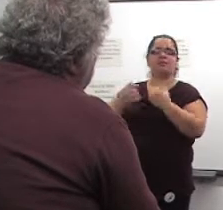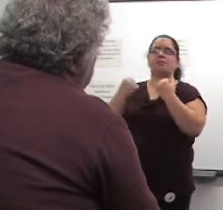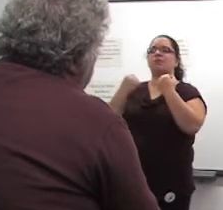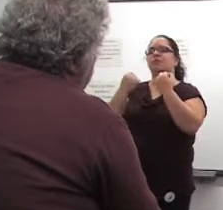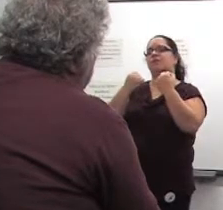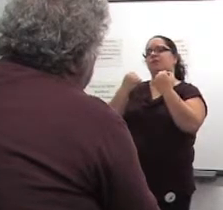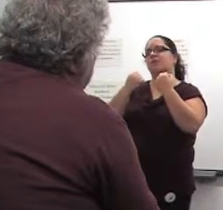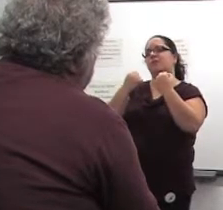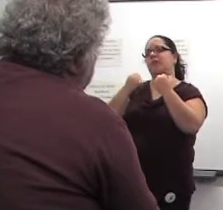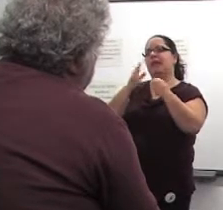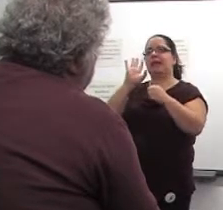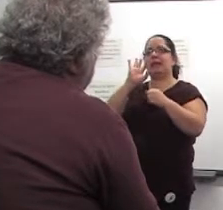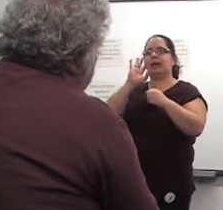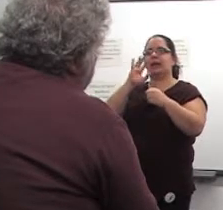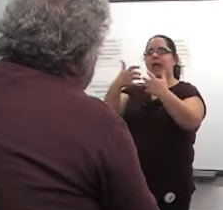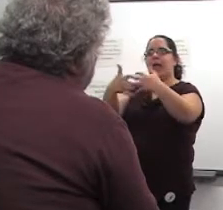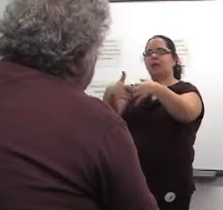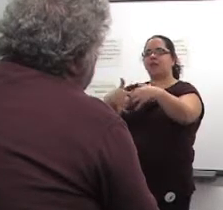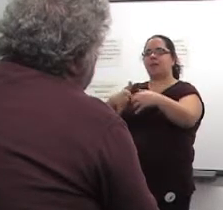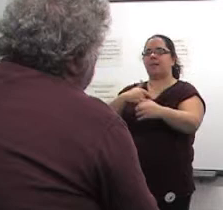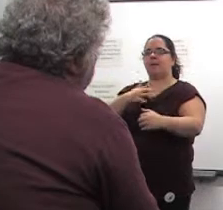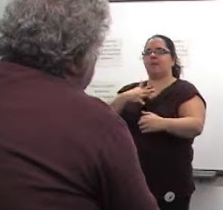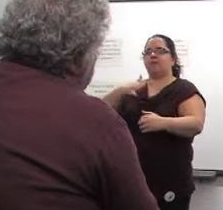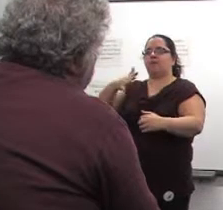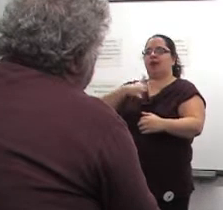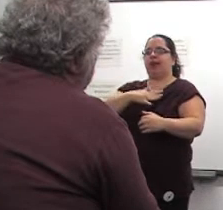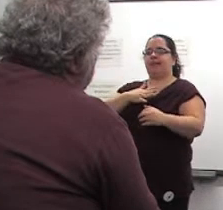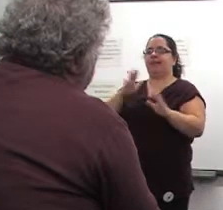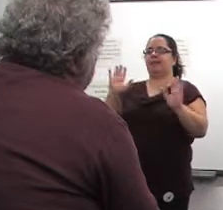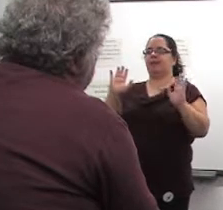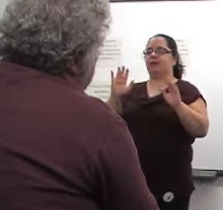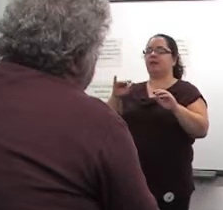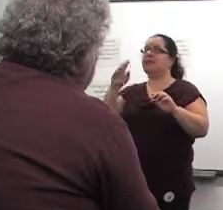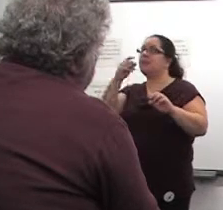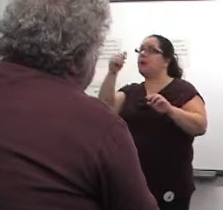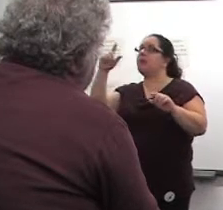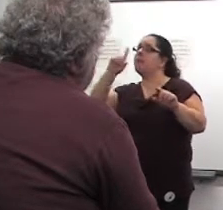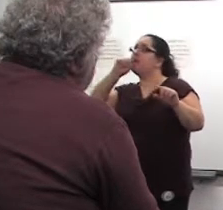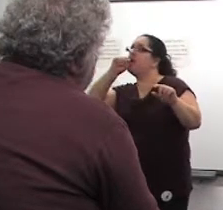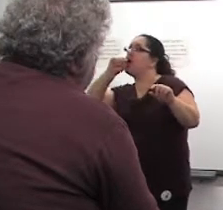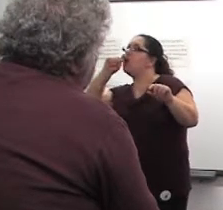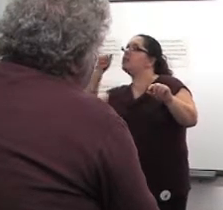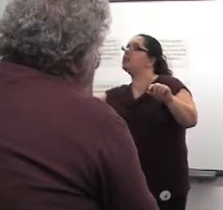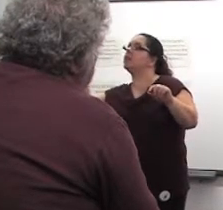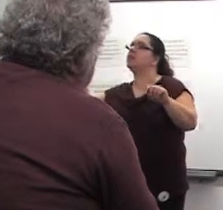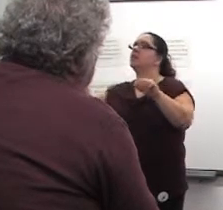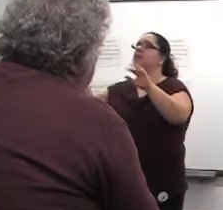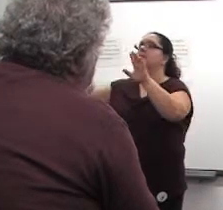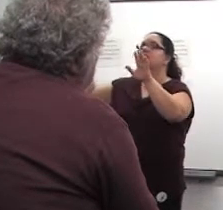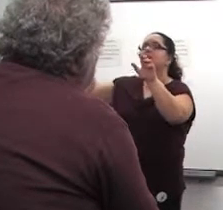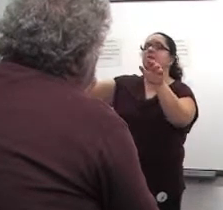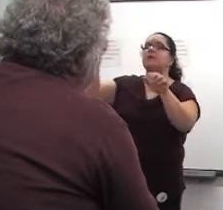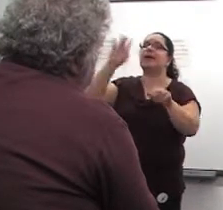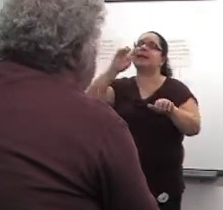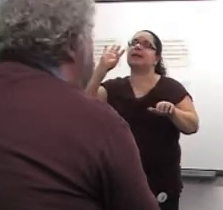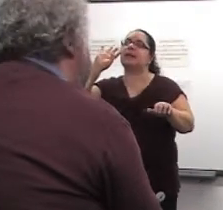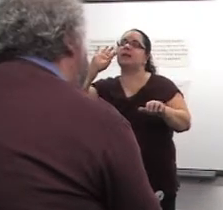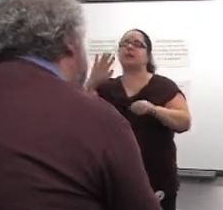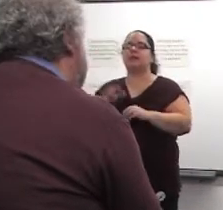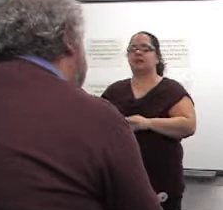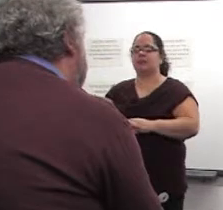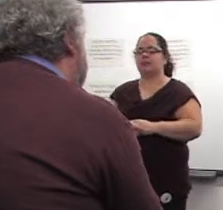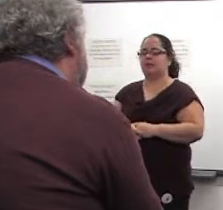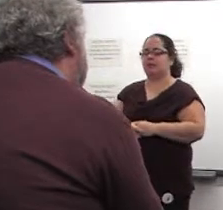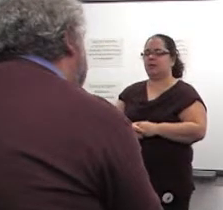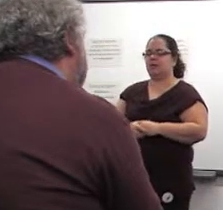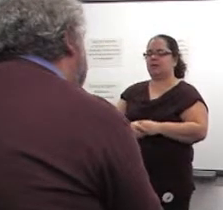car and his own breath, and the startling, sharp birdsong that occasionally sliced through the glass. If